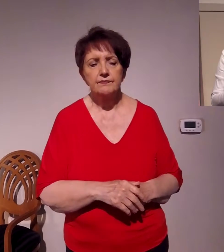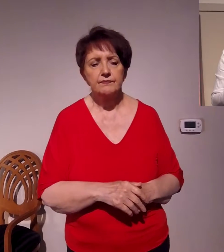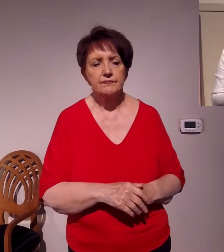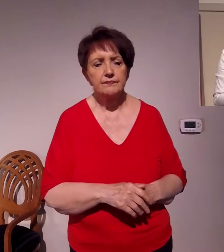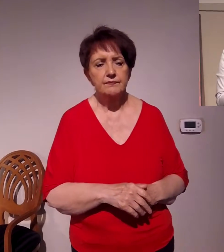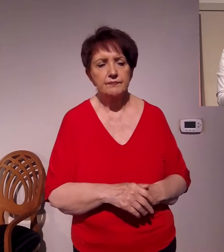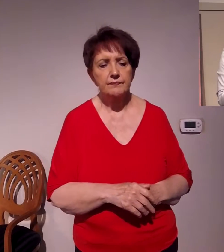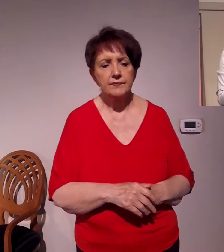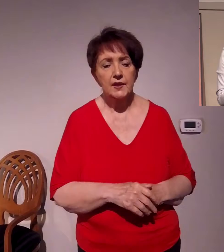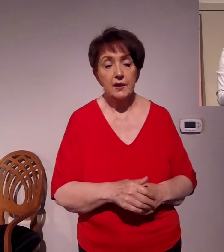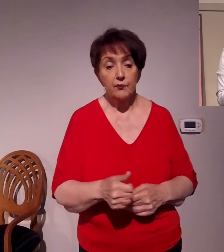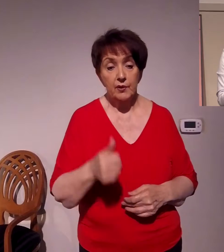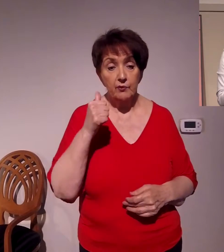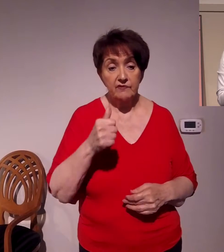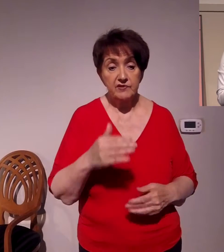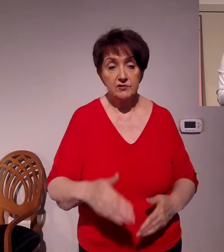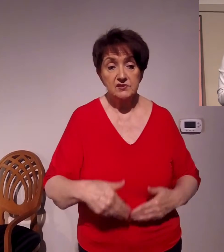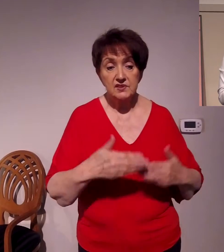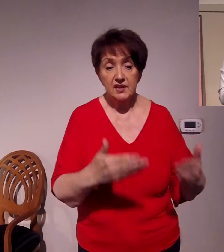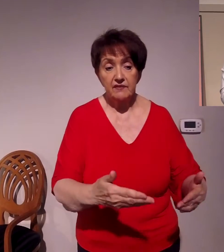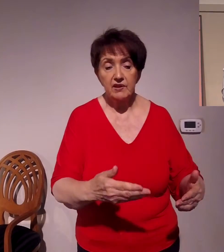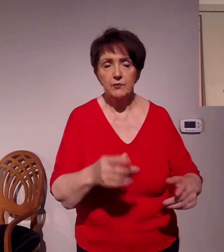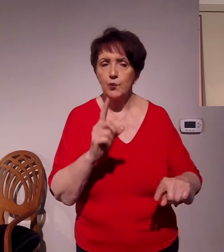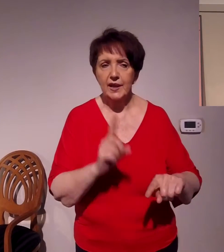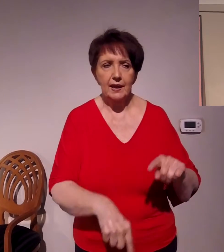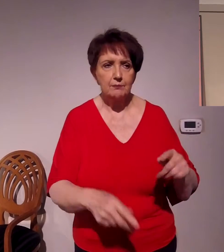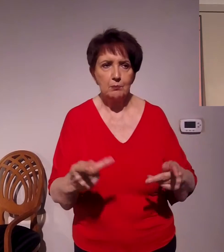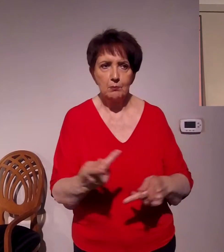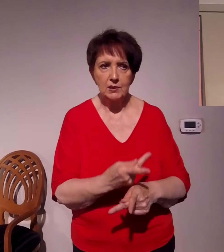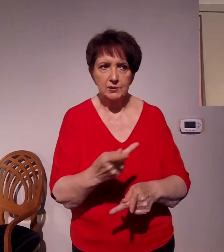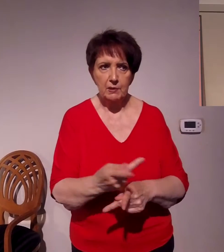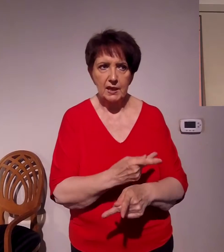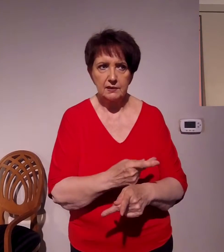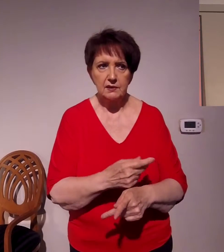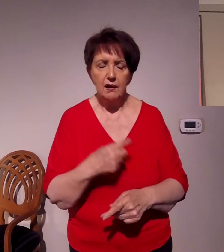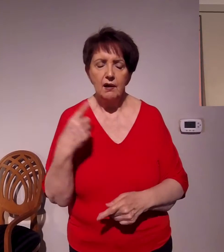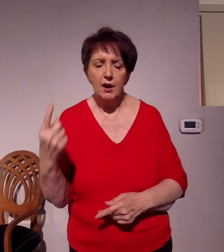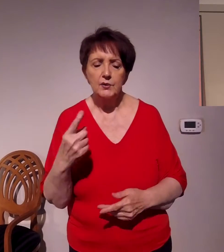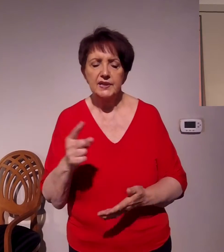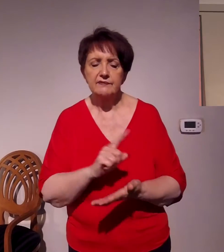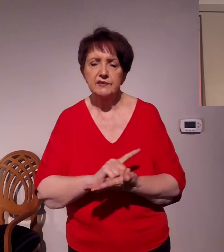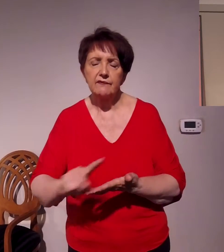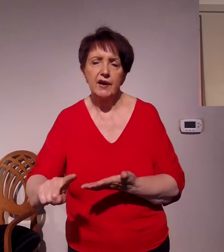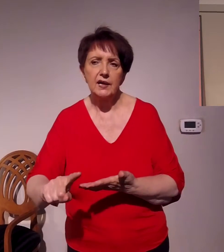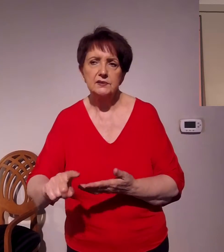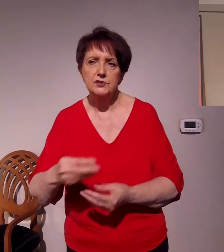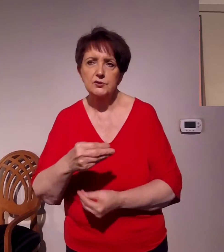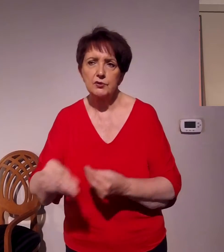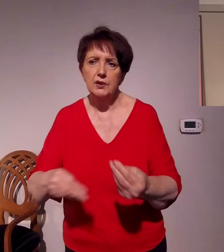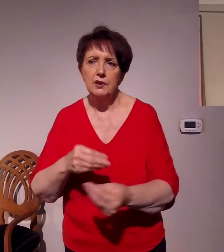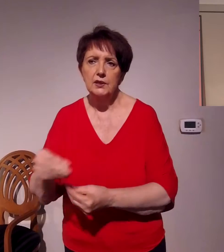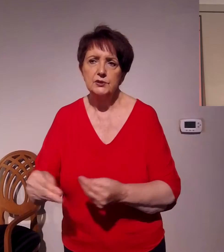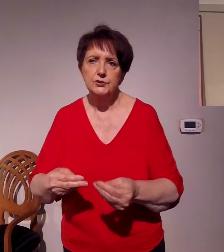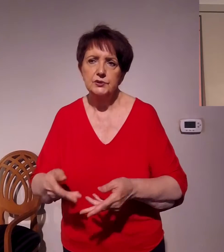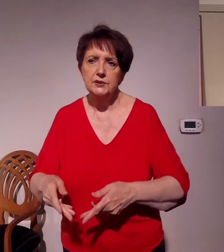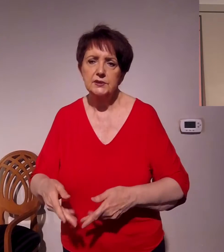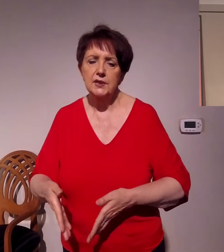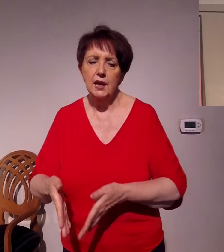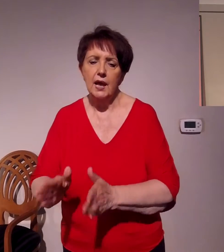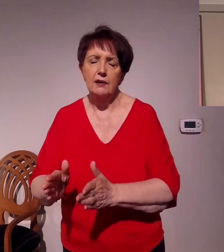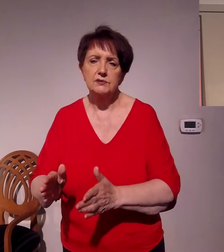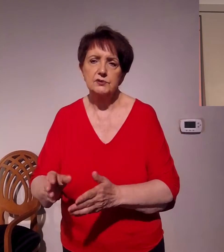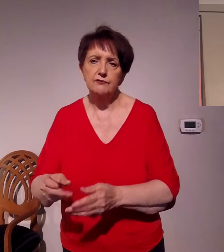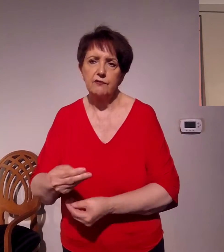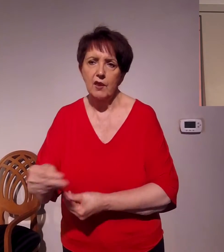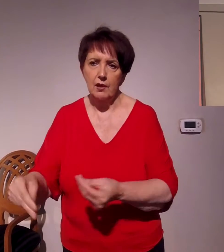to give cannot come back multiplied. Only when the divine circulation is permitted to flow in an uninterrupted stream